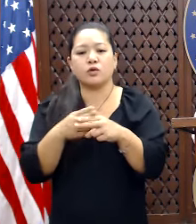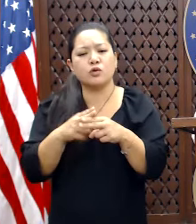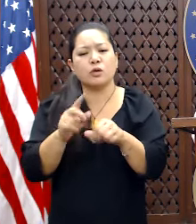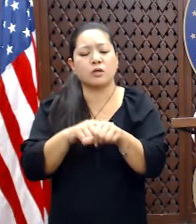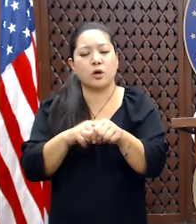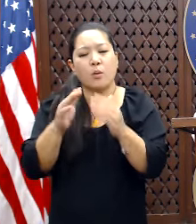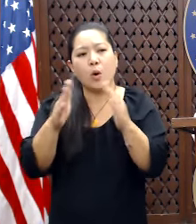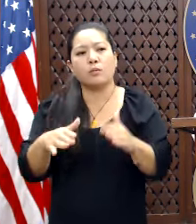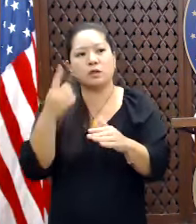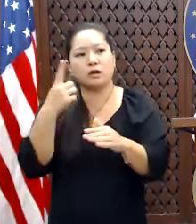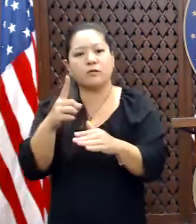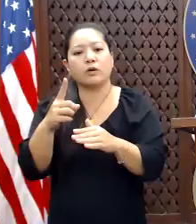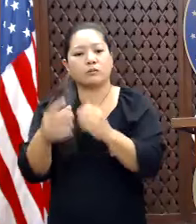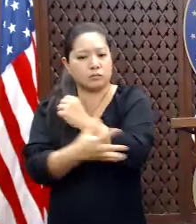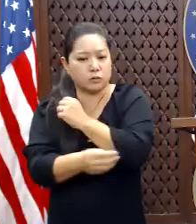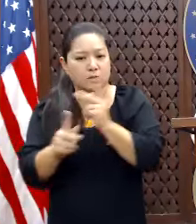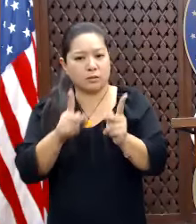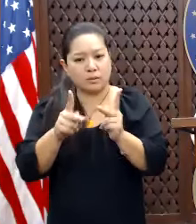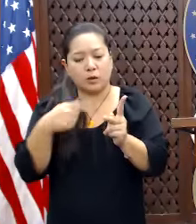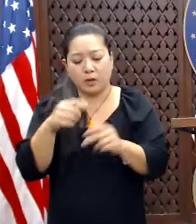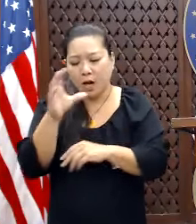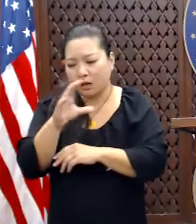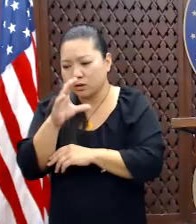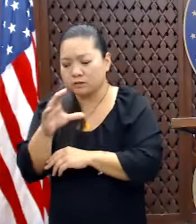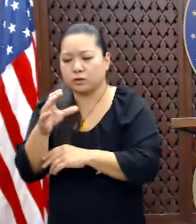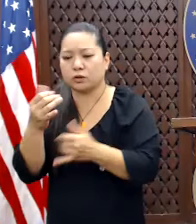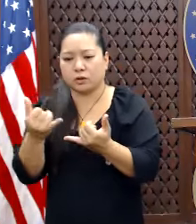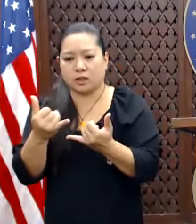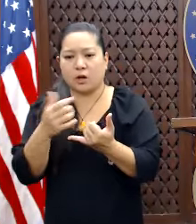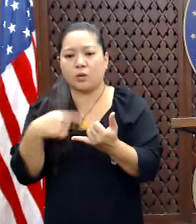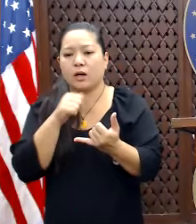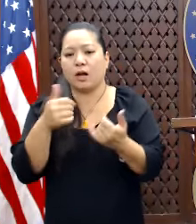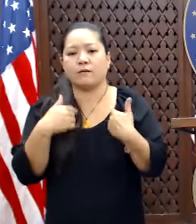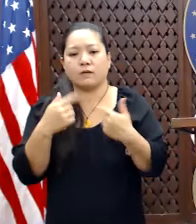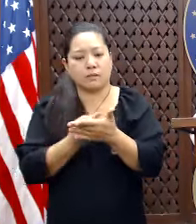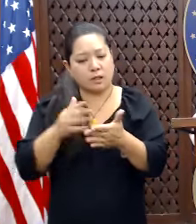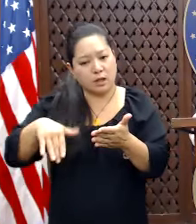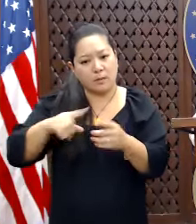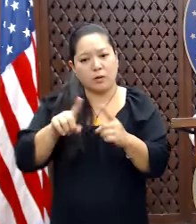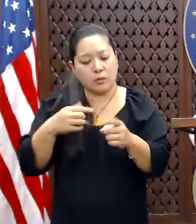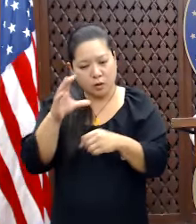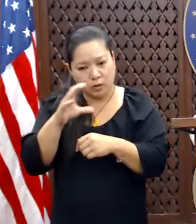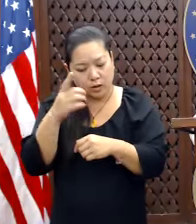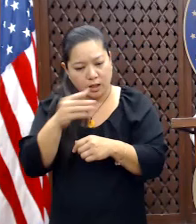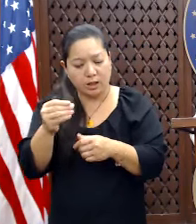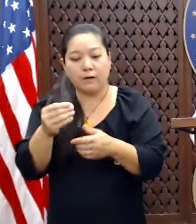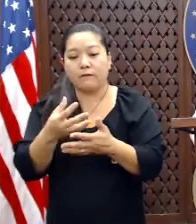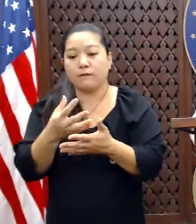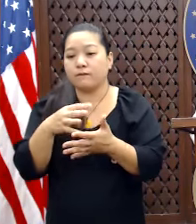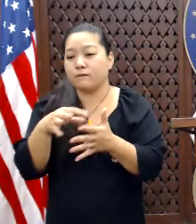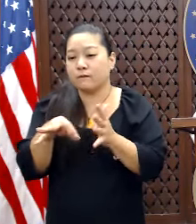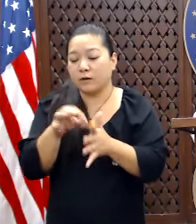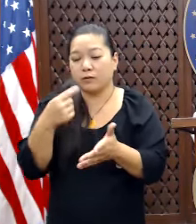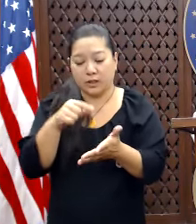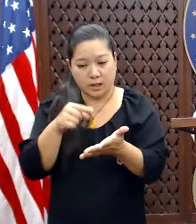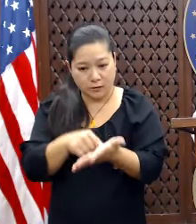have been finalized, but we are actively looking at shelter options that are rapidly deployable and cost-effective. As